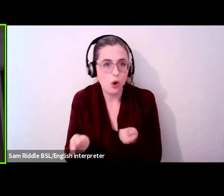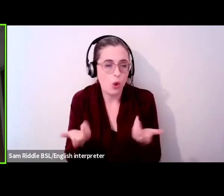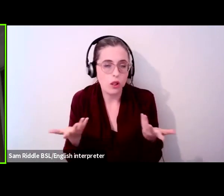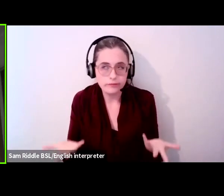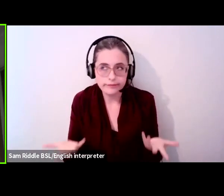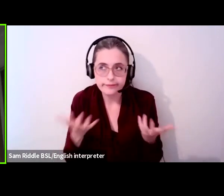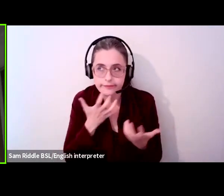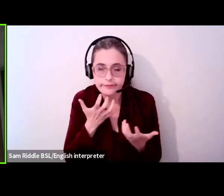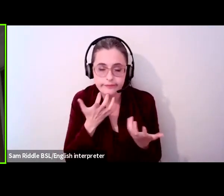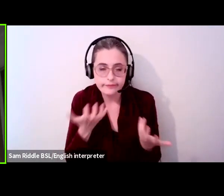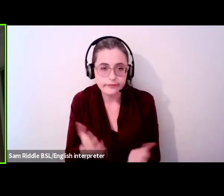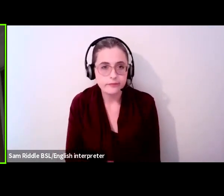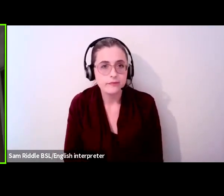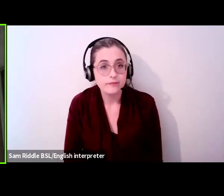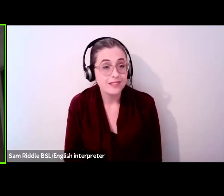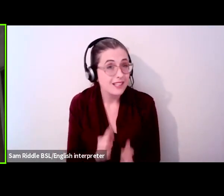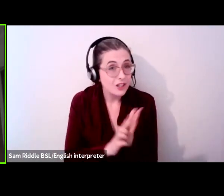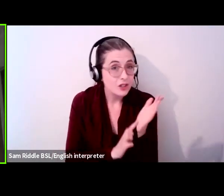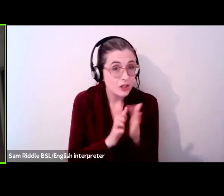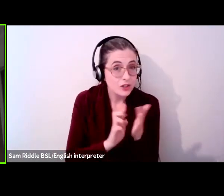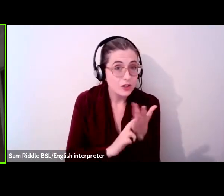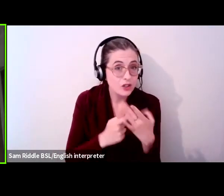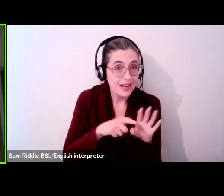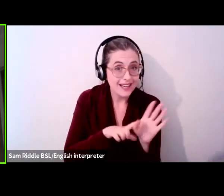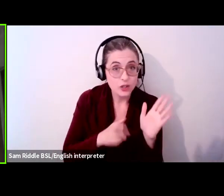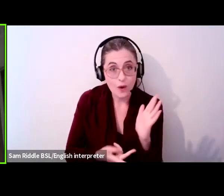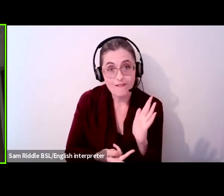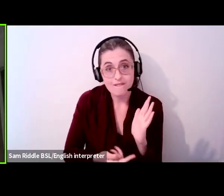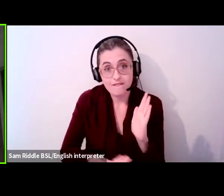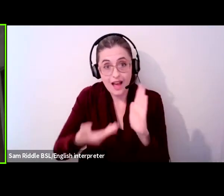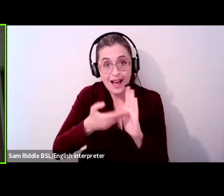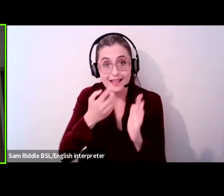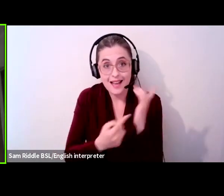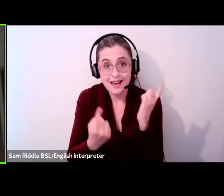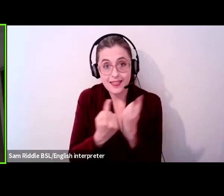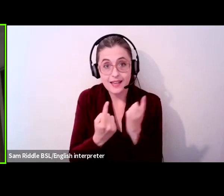it. So I don't know, Jenny, if you have anything to add to this.